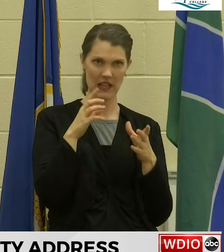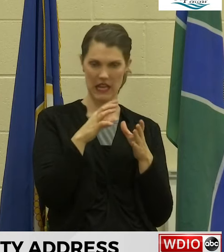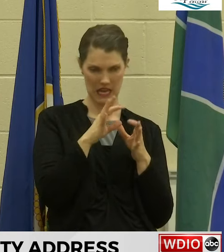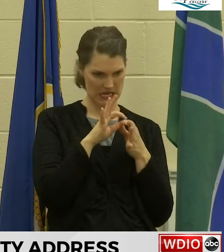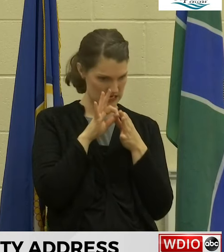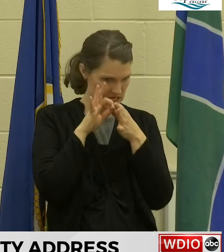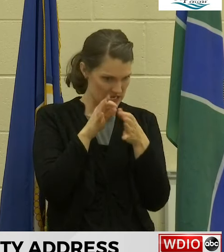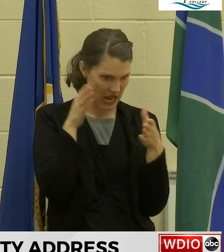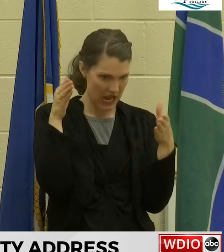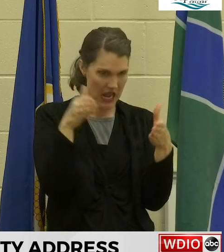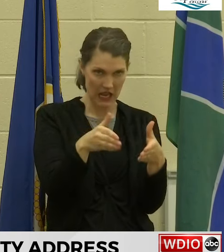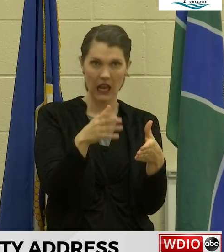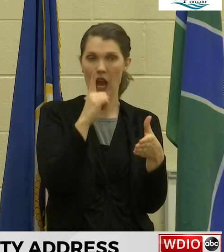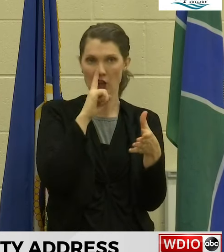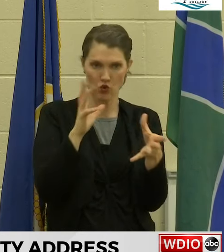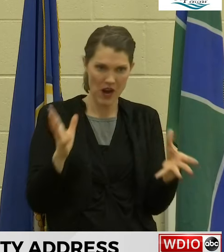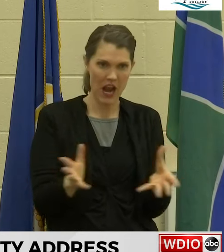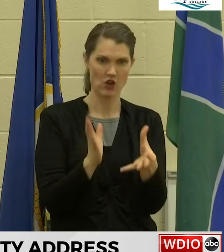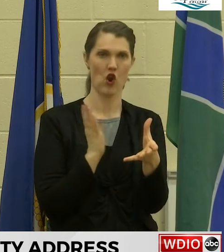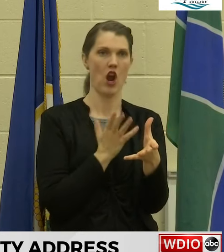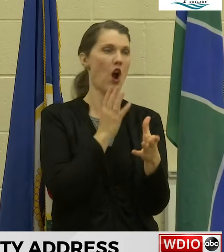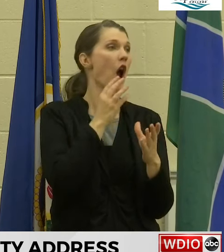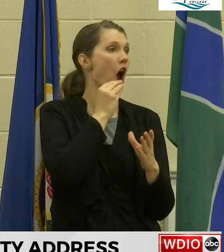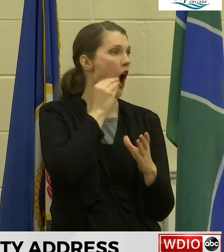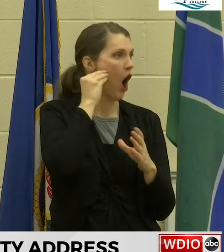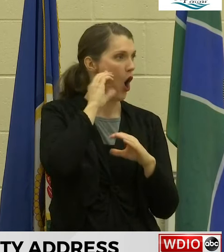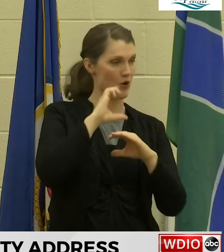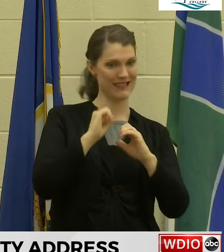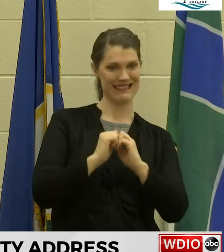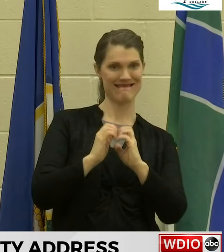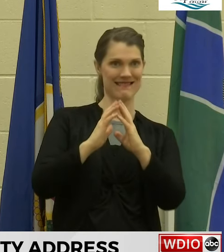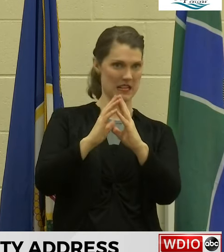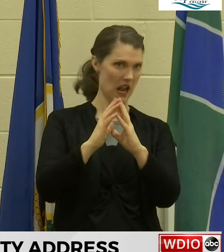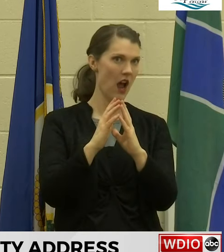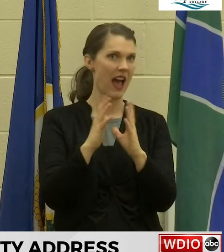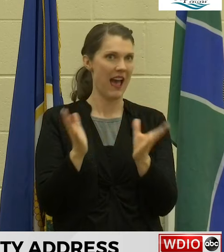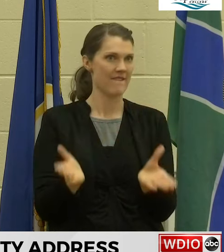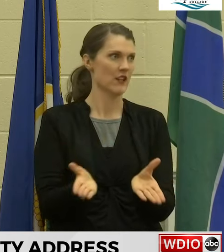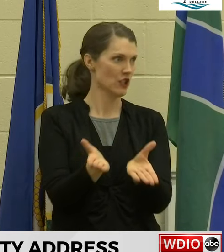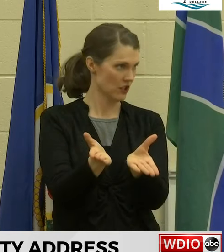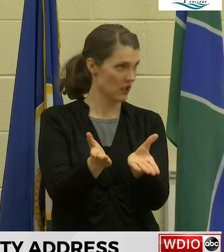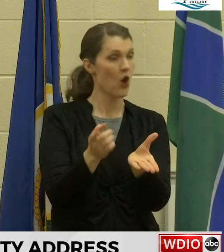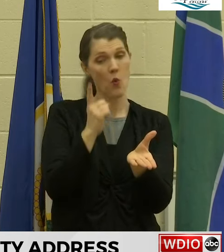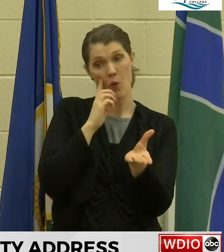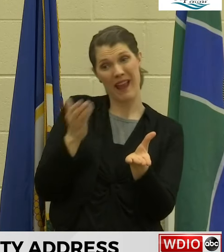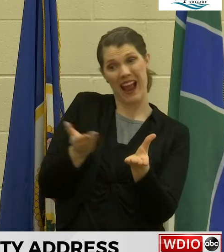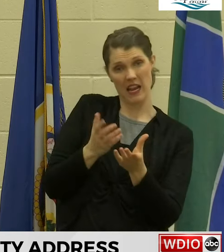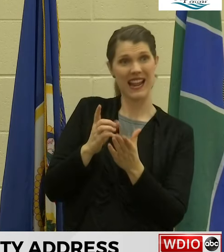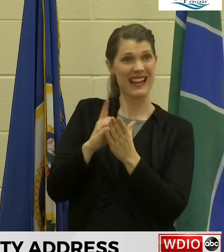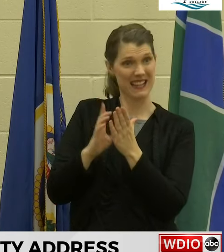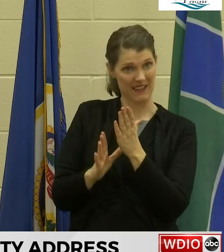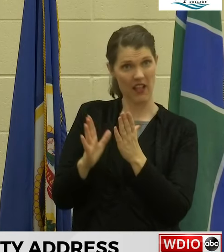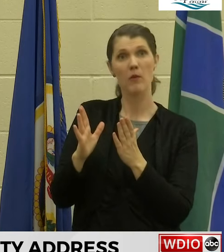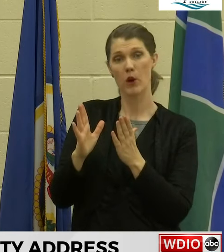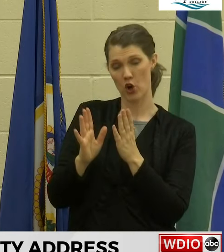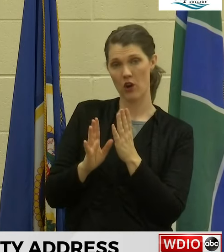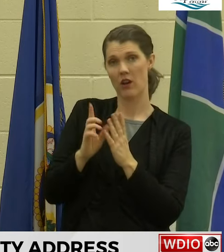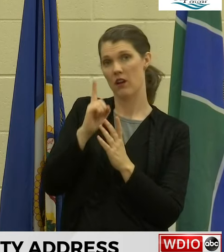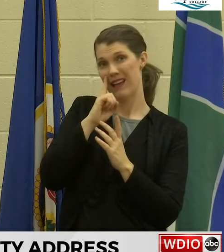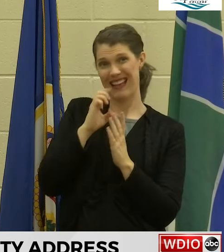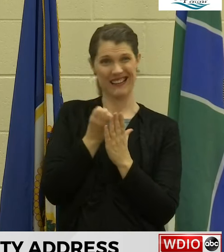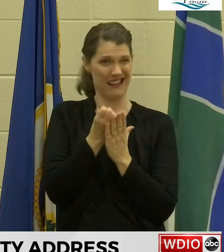and energizing our housing efforts. We are hiring a housing developer in planning and